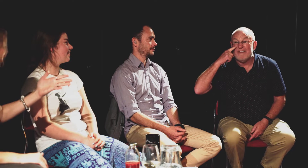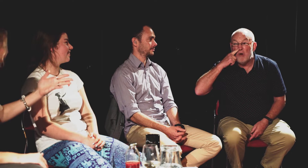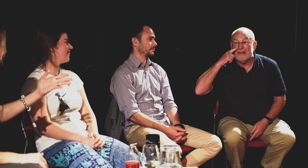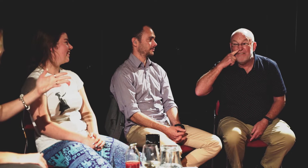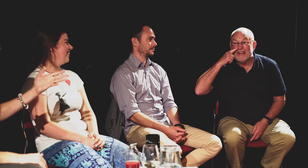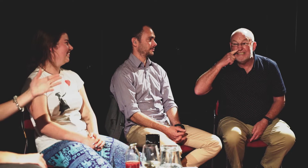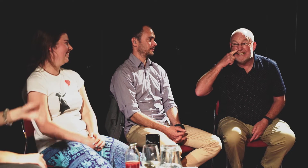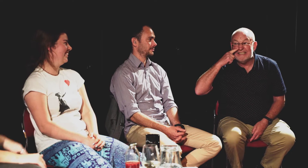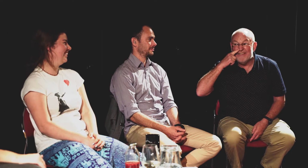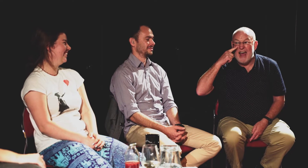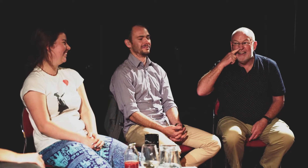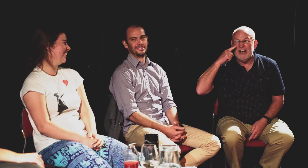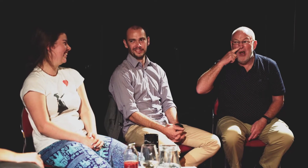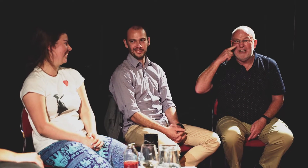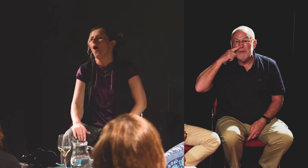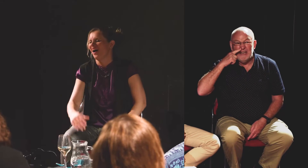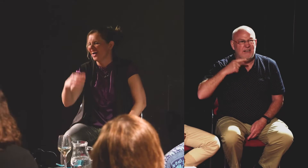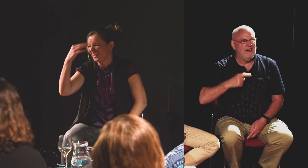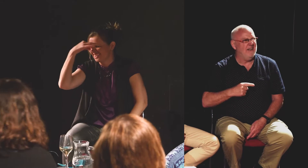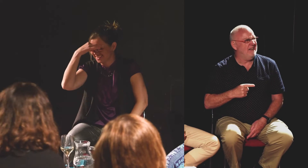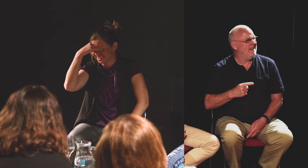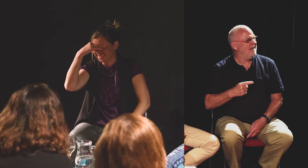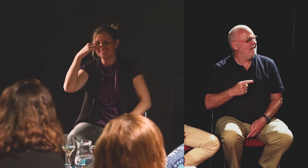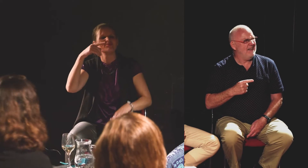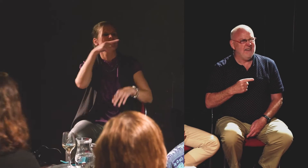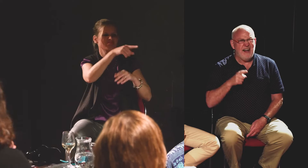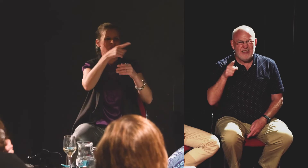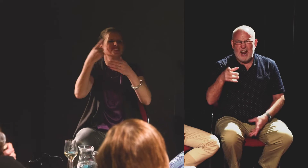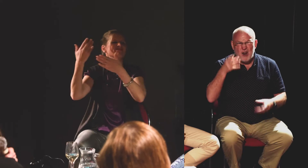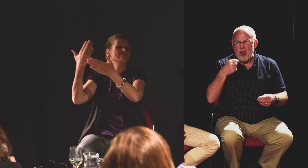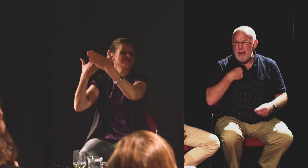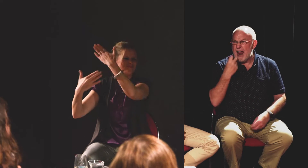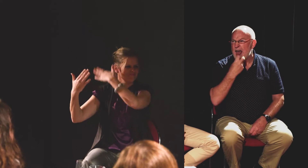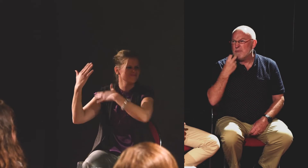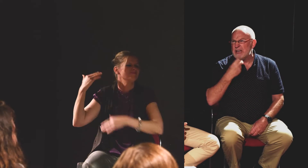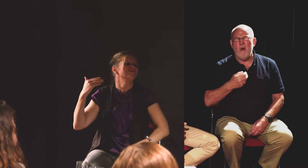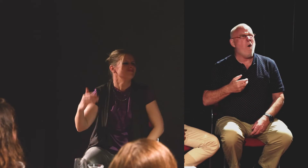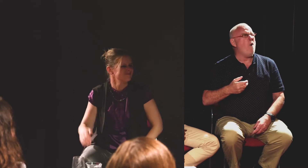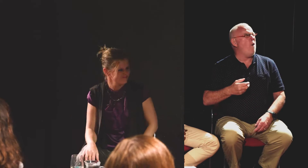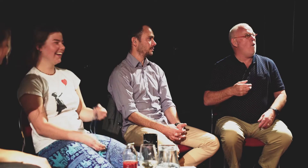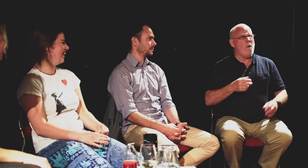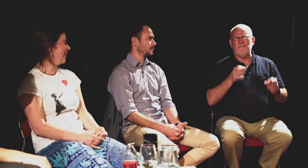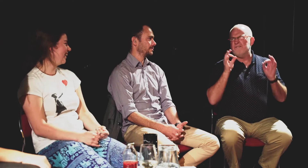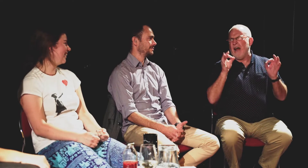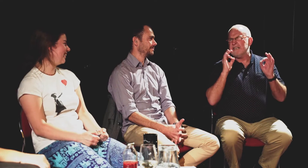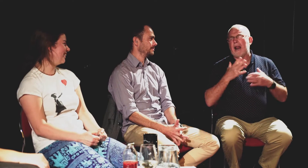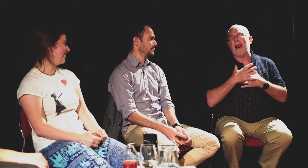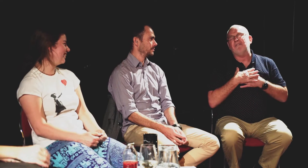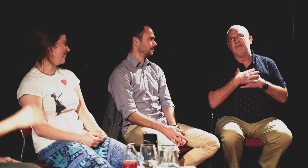once you got to 13, you had to do this. 14, 15, 16, 17, 18. Oh, hard case, all right. And it was